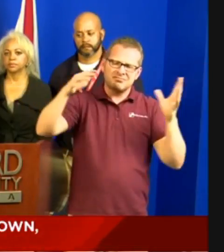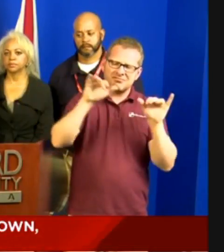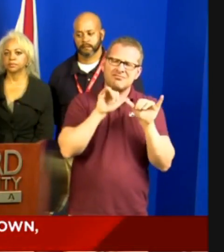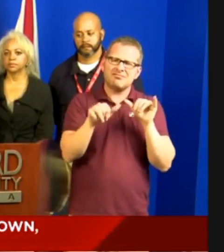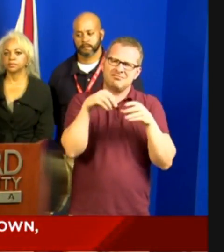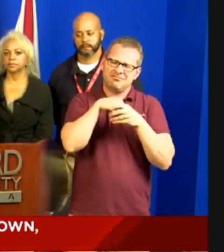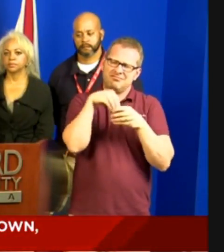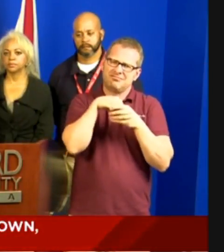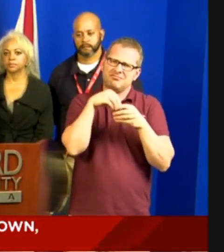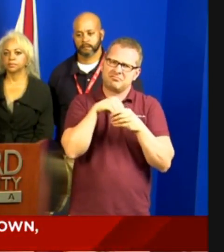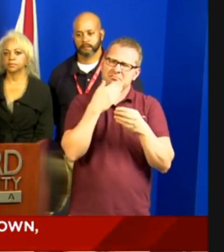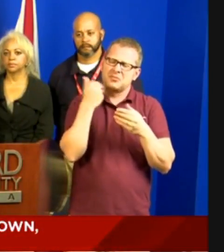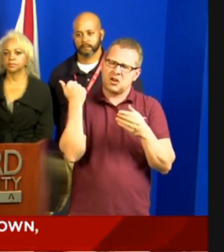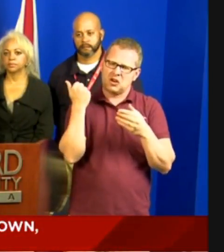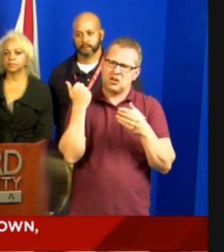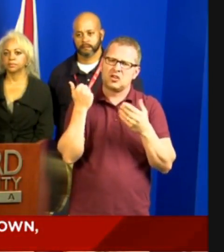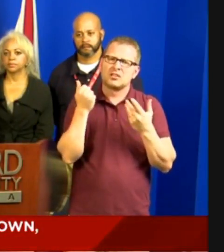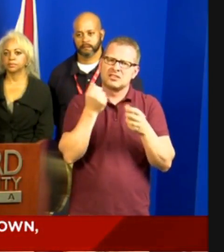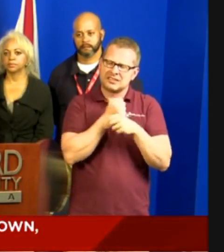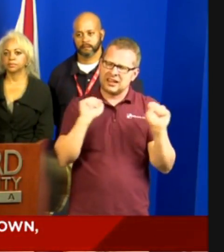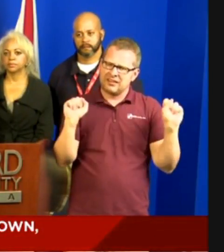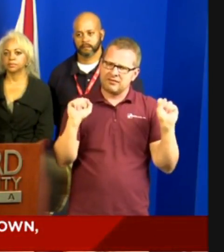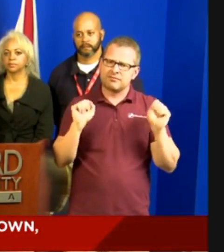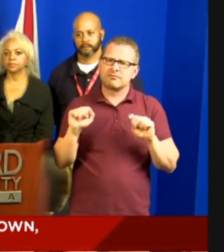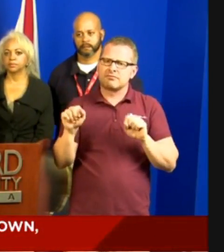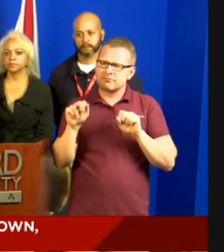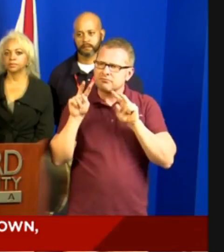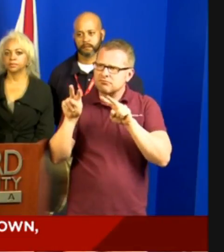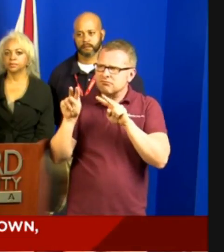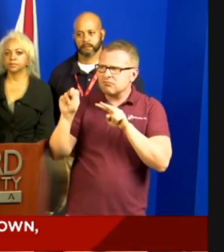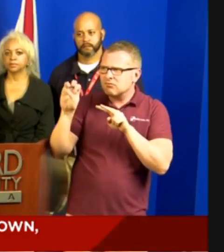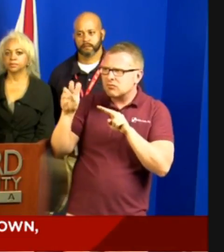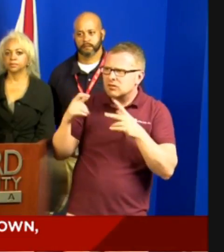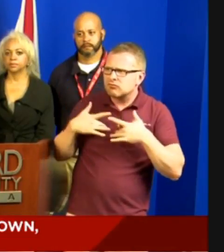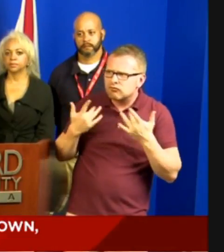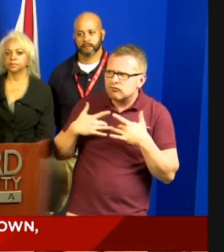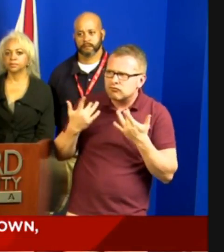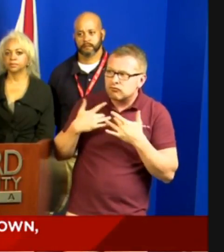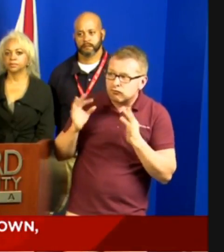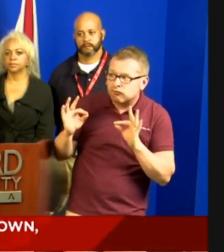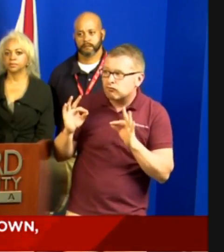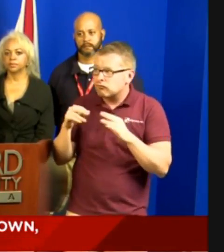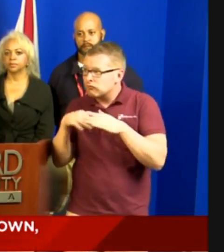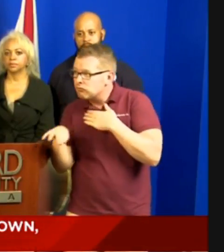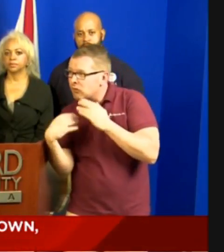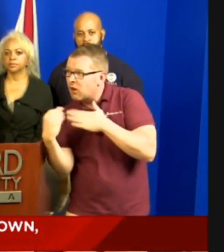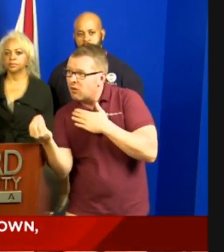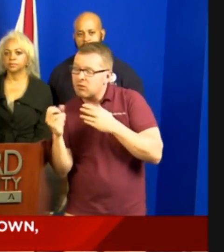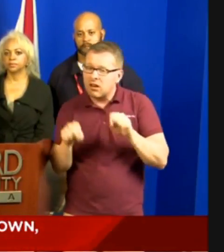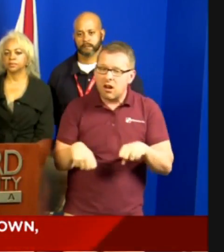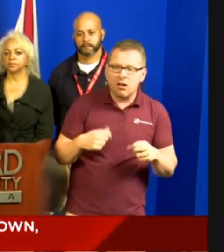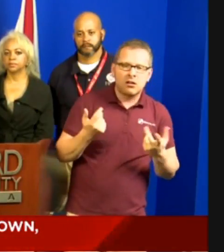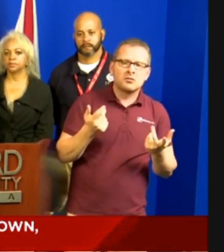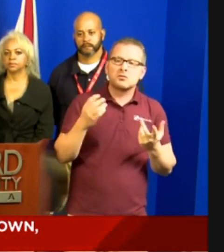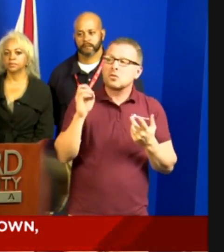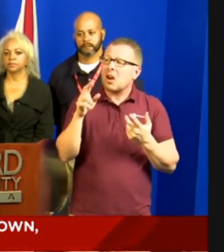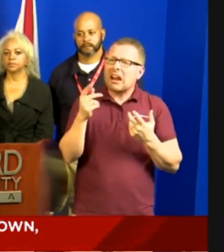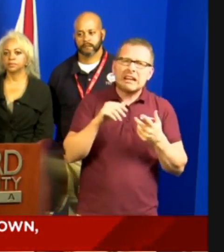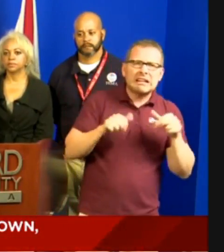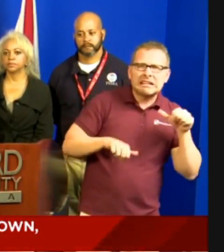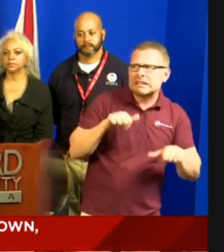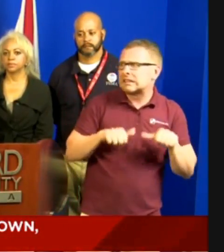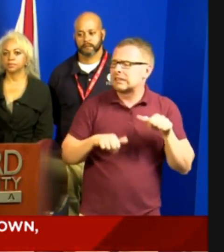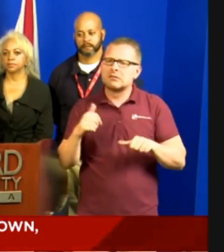monitor social media, monitor the TV, monitor the radio, call the informational numbers. Make sure you do